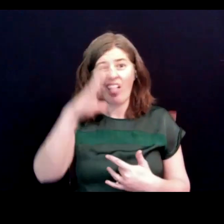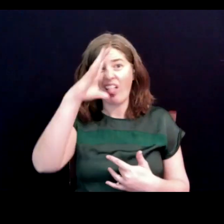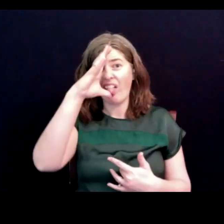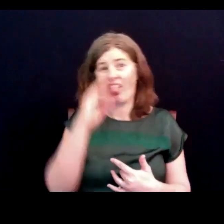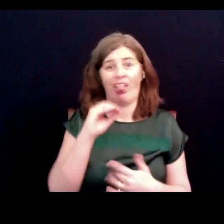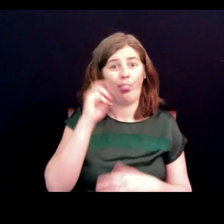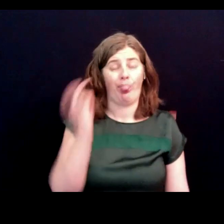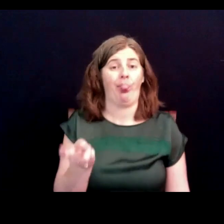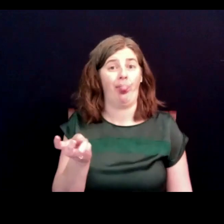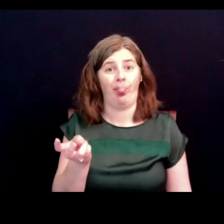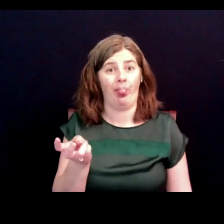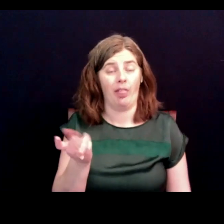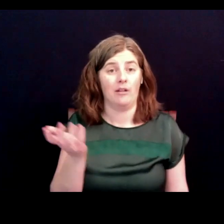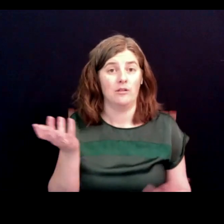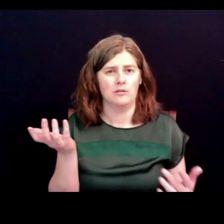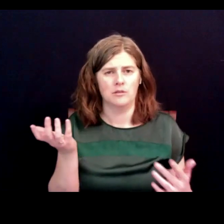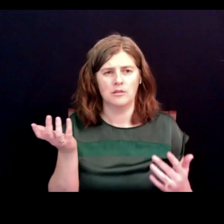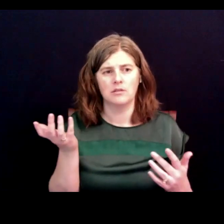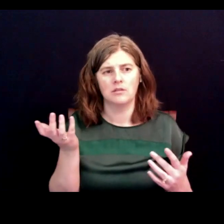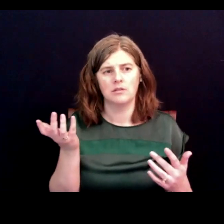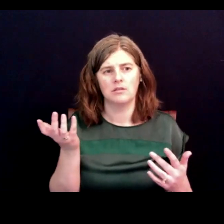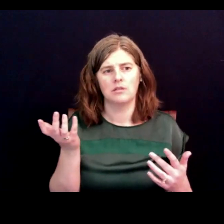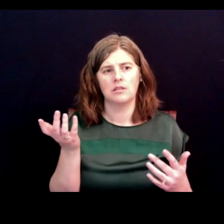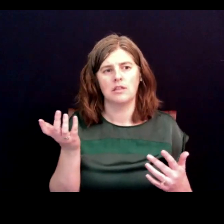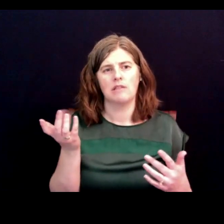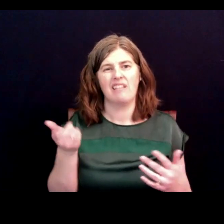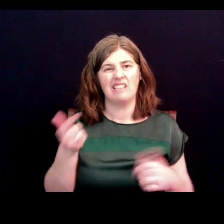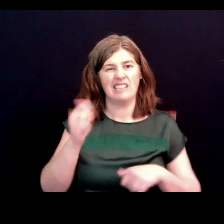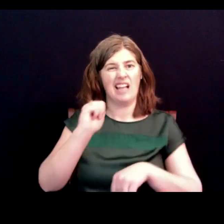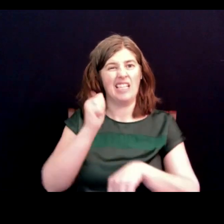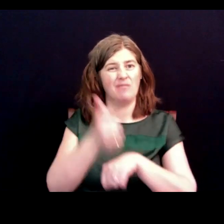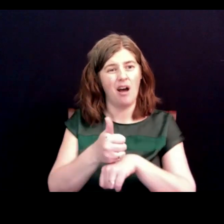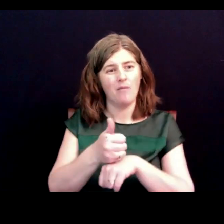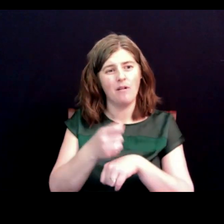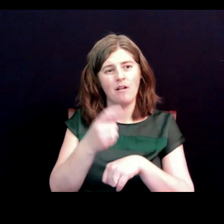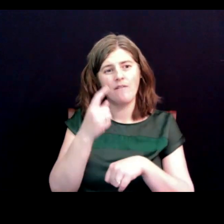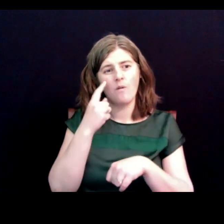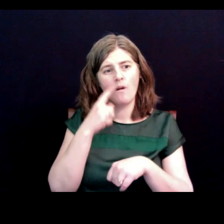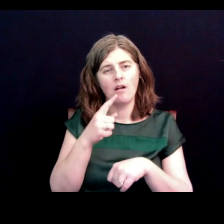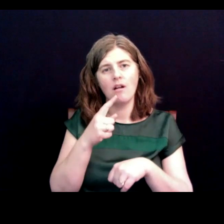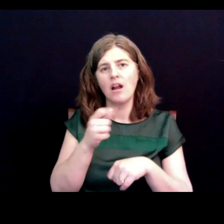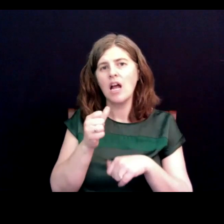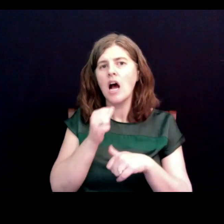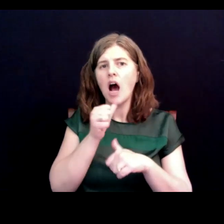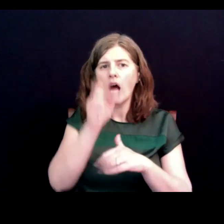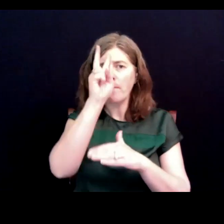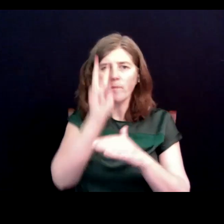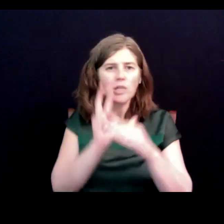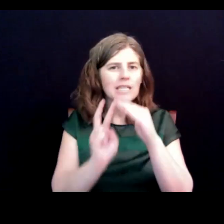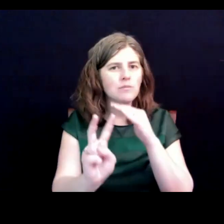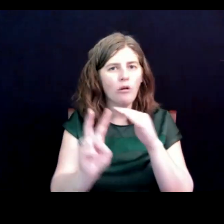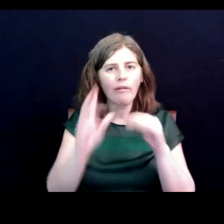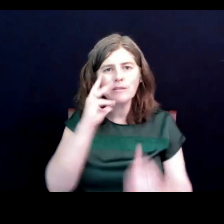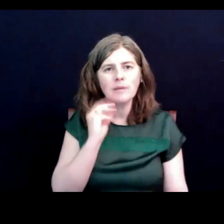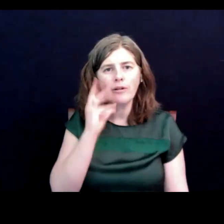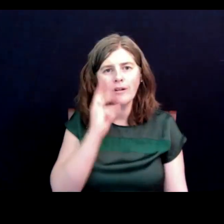land, number one, that's kind of setting them up for it's an unpredictable experience. And so that can lead